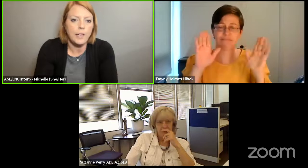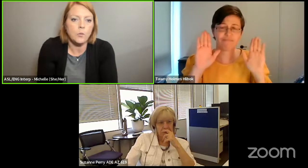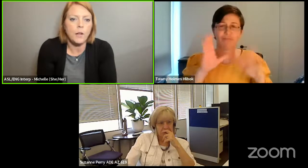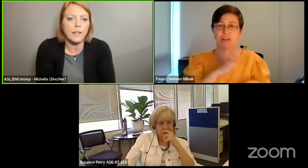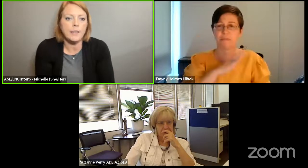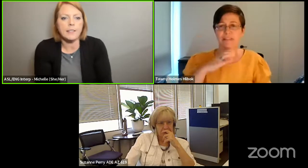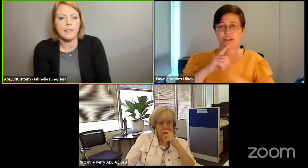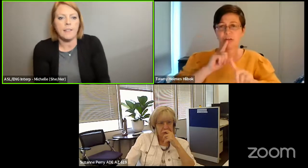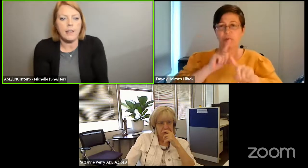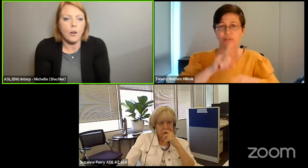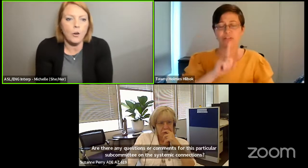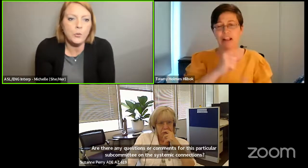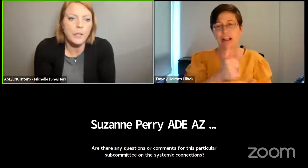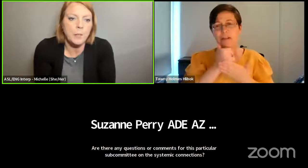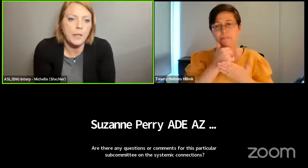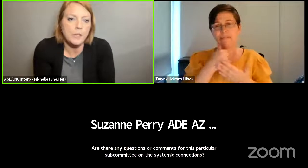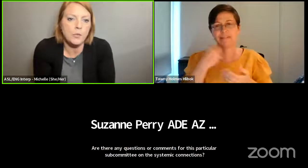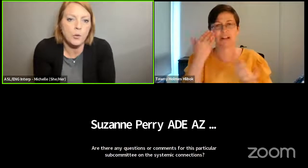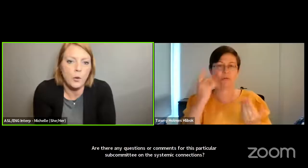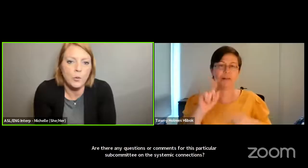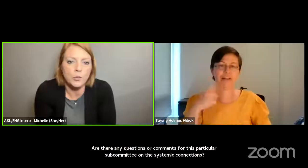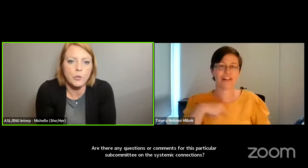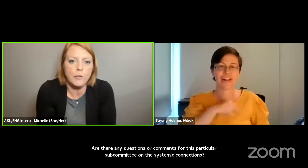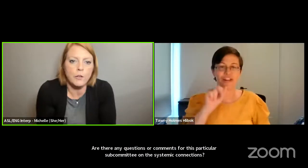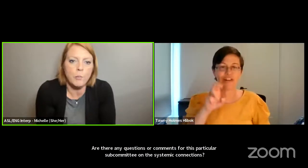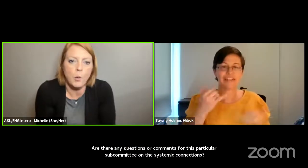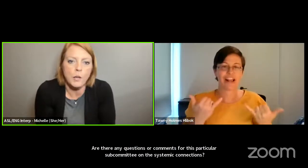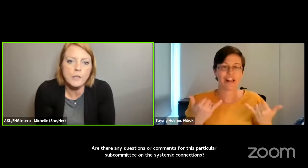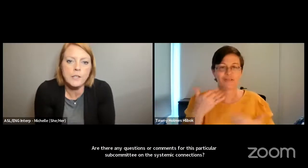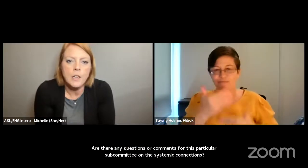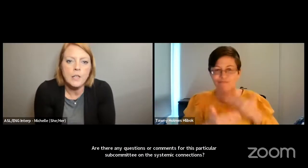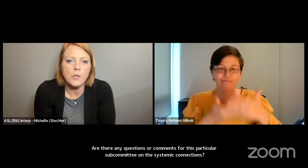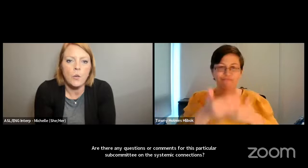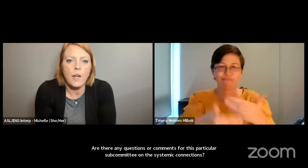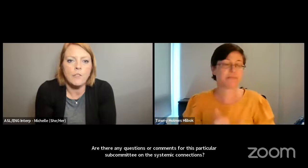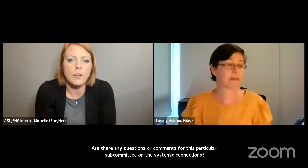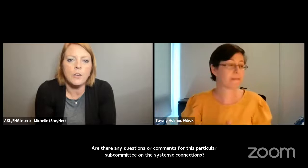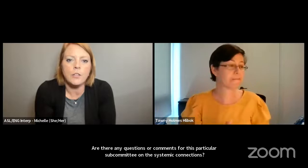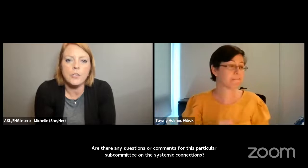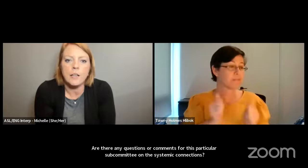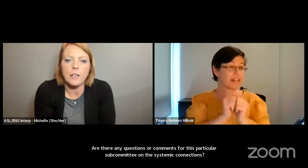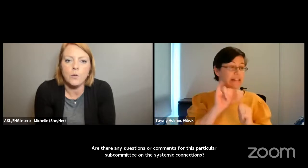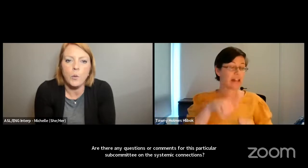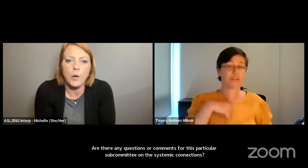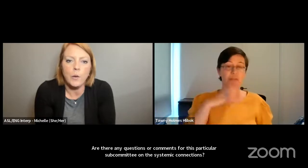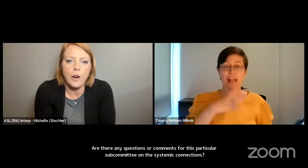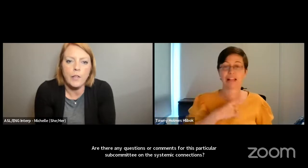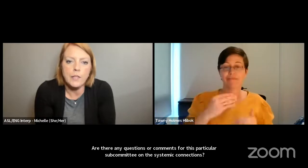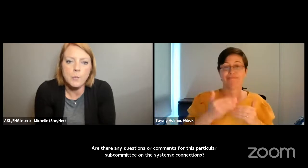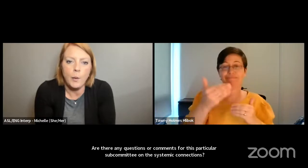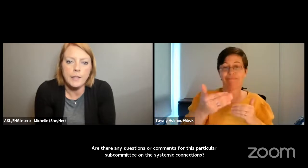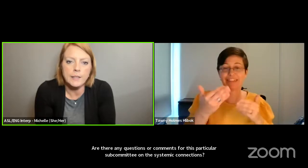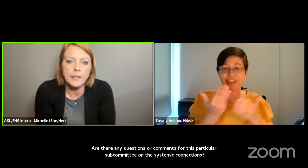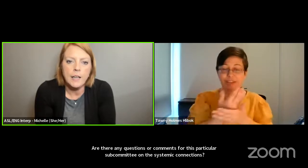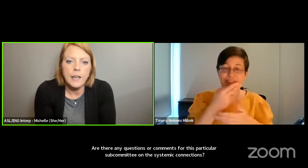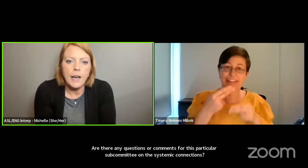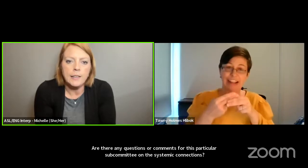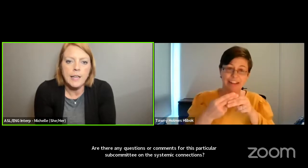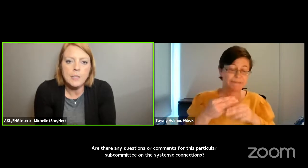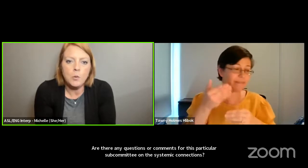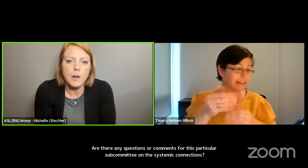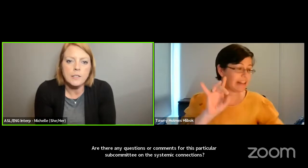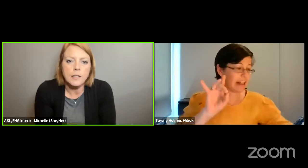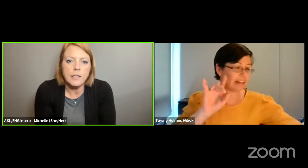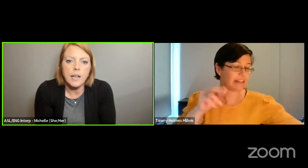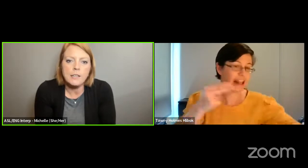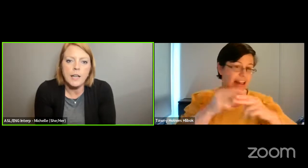Okay, great. Well, I'd like to thank all 3 committees for their terrific reports so that we have a good understanding of where we are at this point. I'd